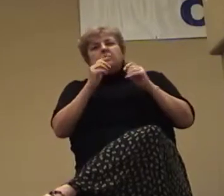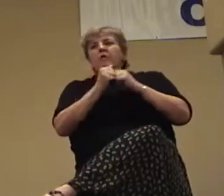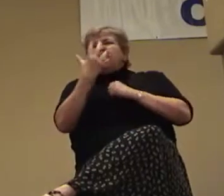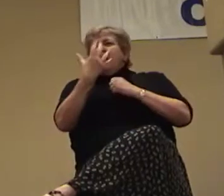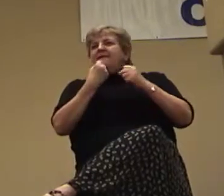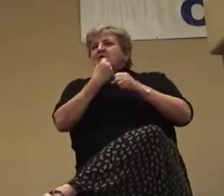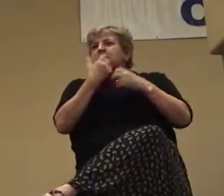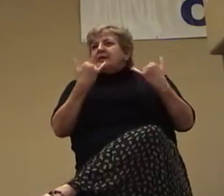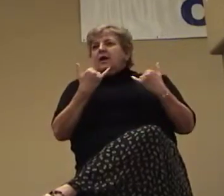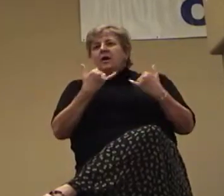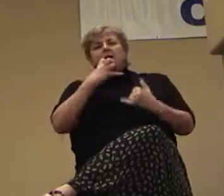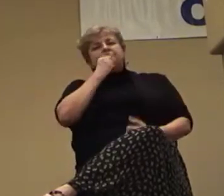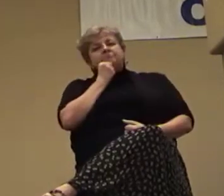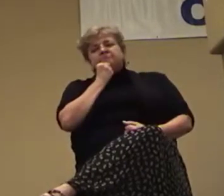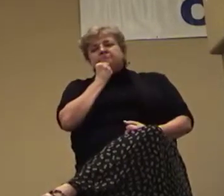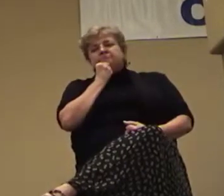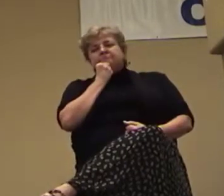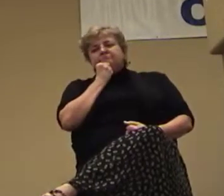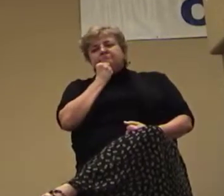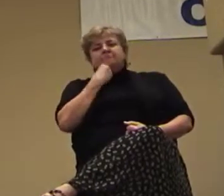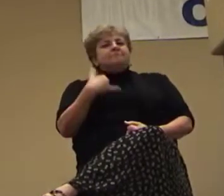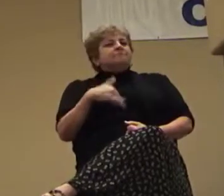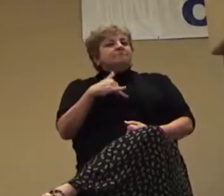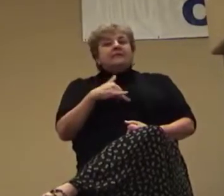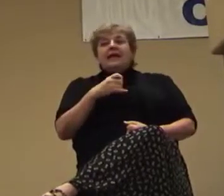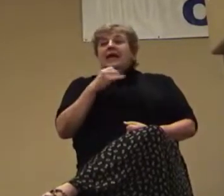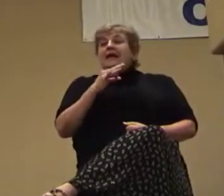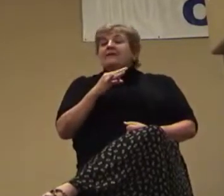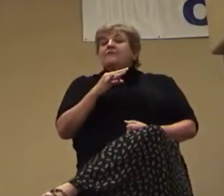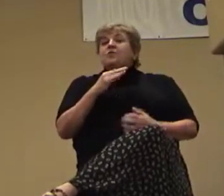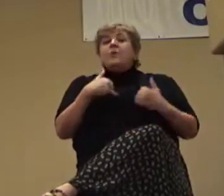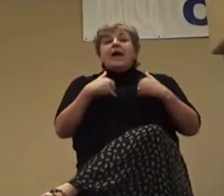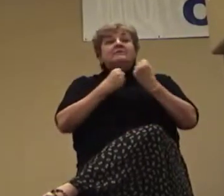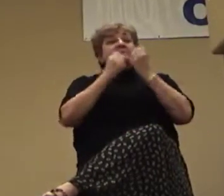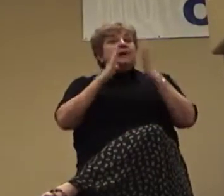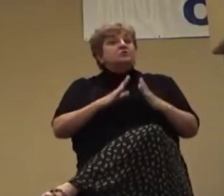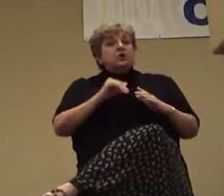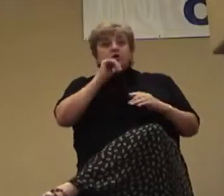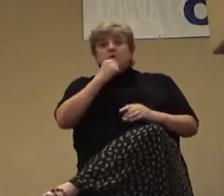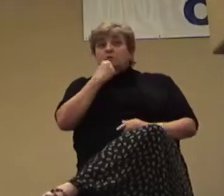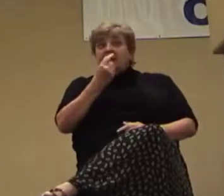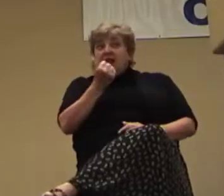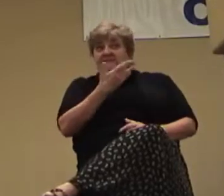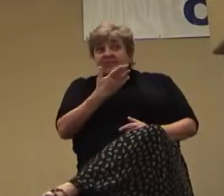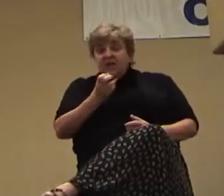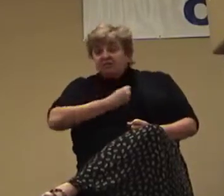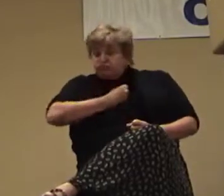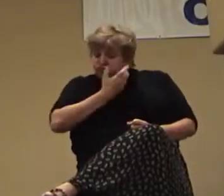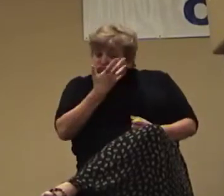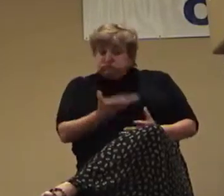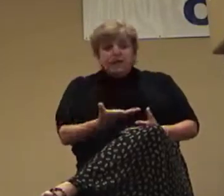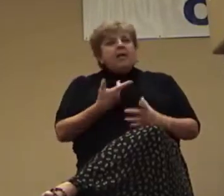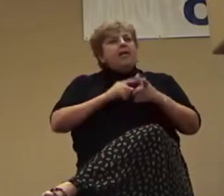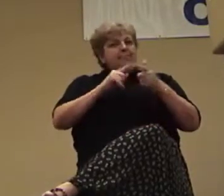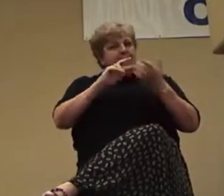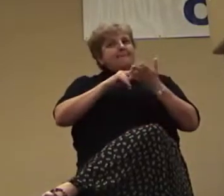it enough. If you have a sponsor, you can't tell everything to get another sponsor. You know, the whole they like me,